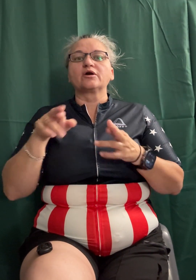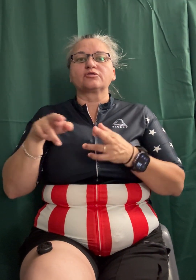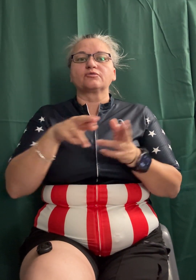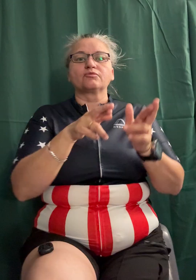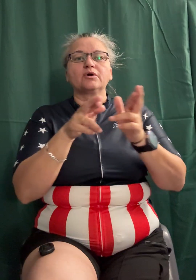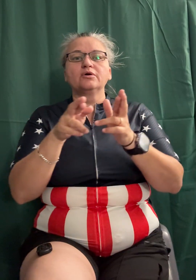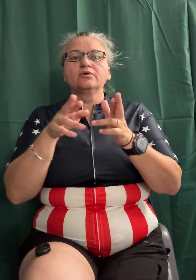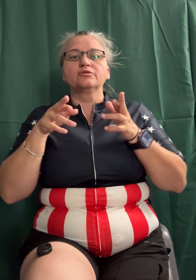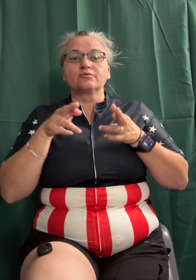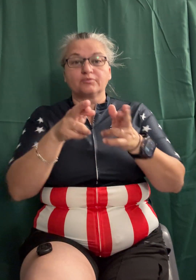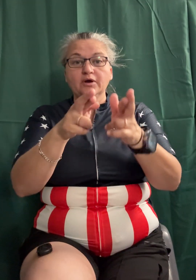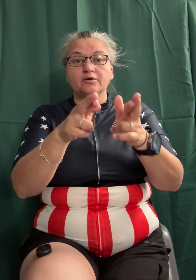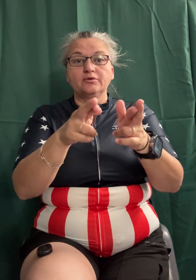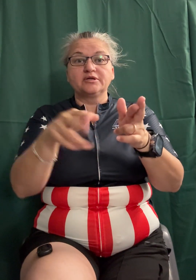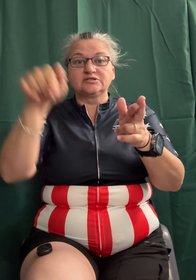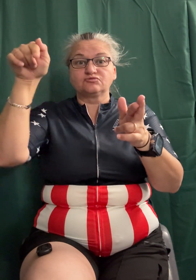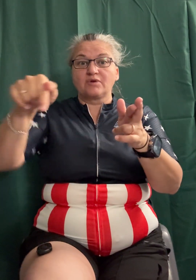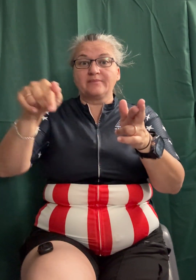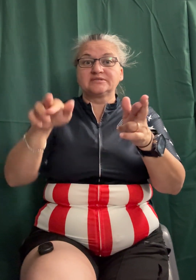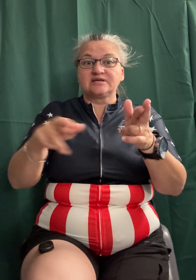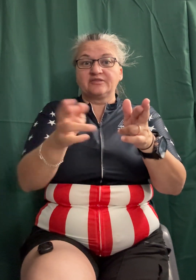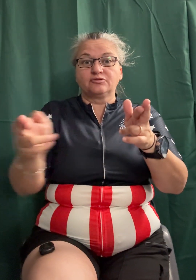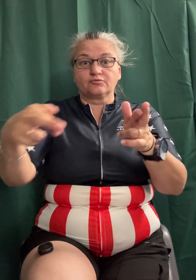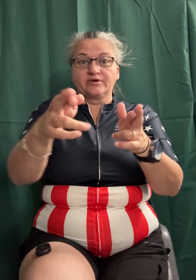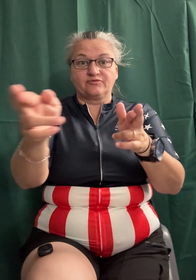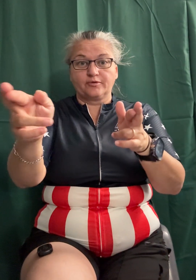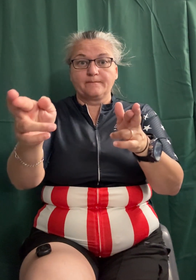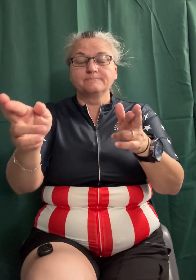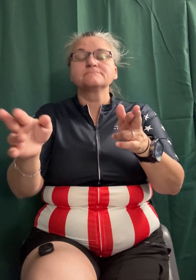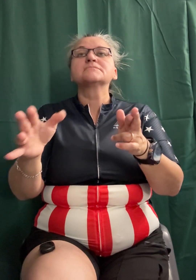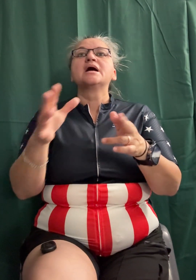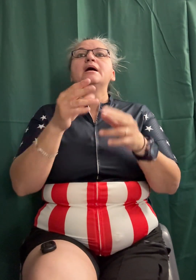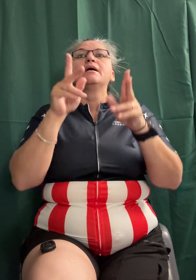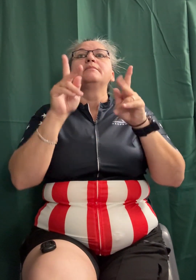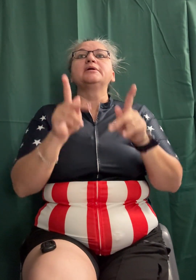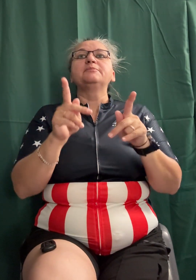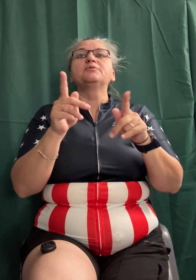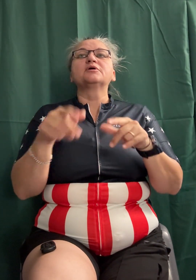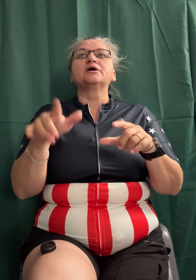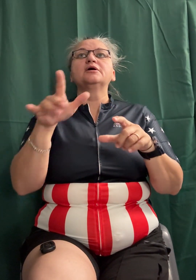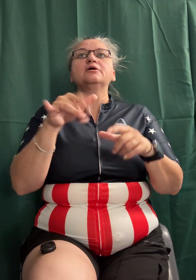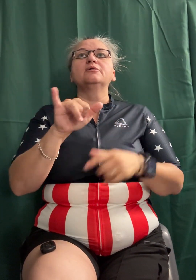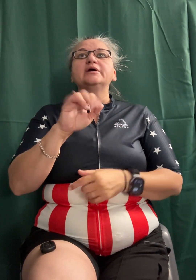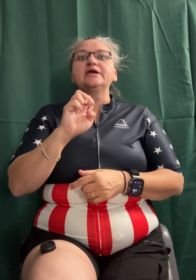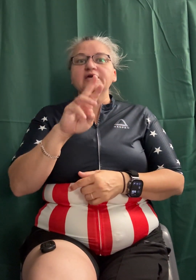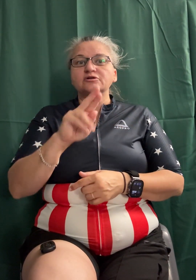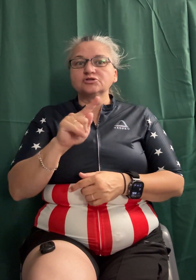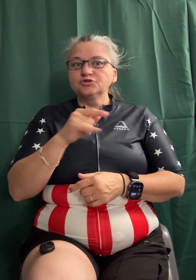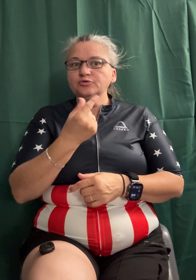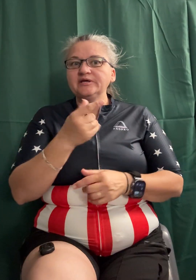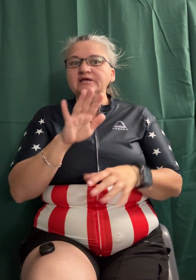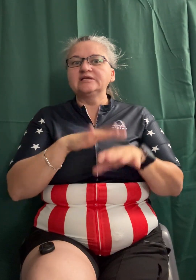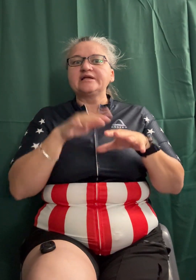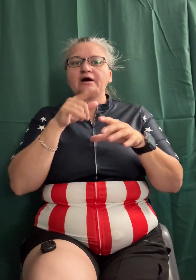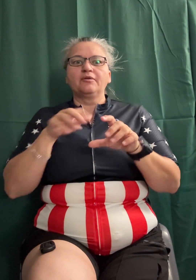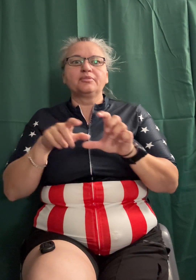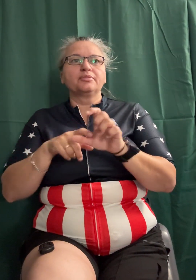the road is right beside the river. People go inner tubing down